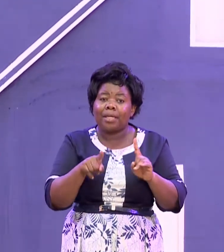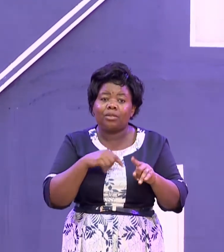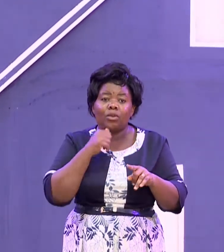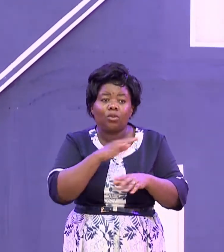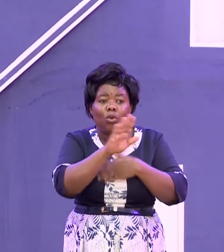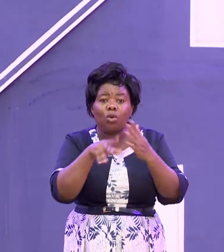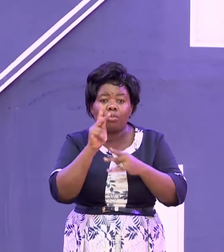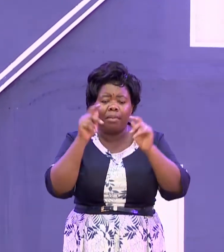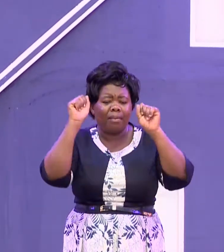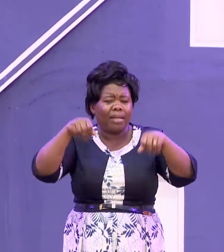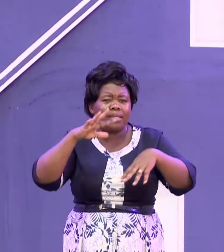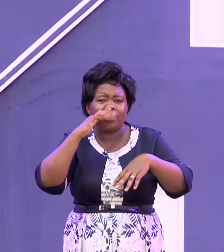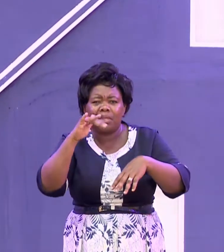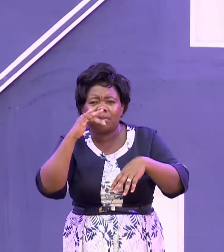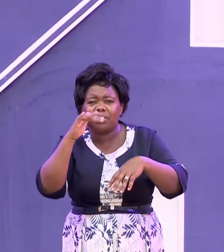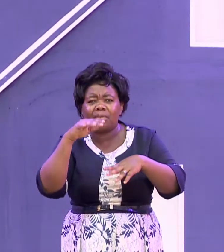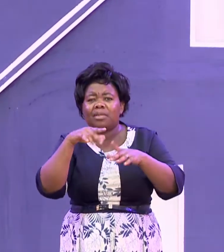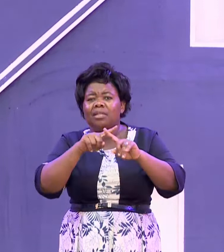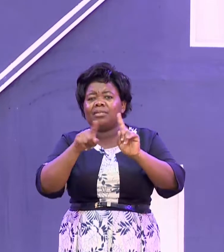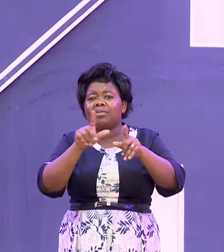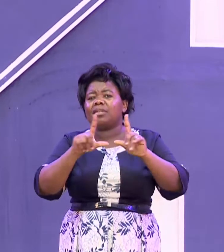tongues. Naye si ffe ffenna twogera mu nnimi.